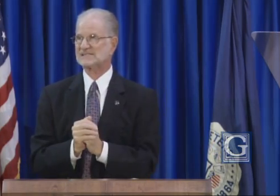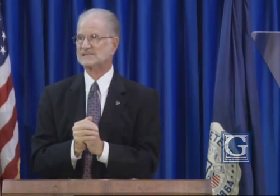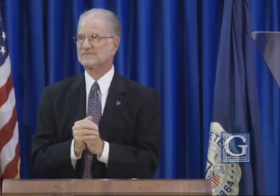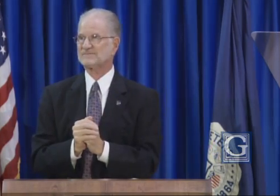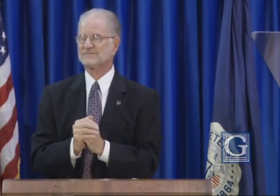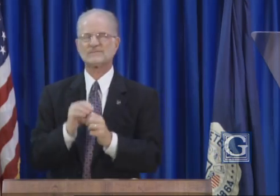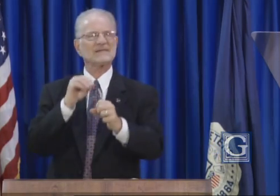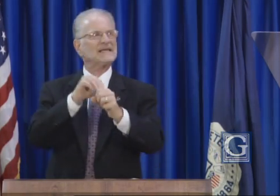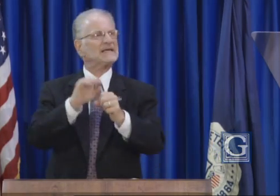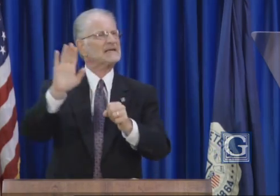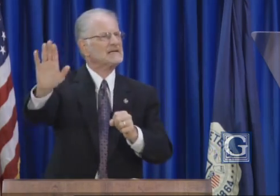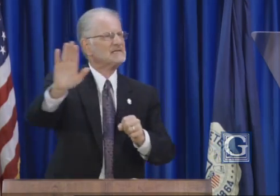activities.